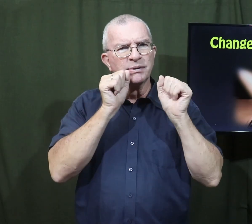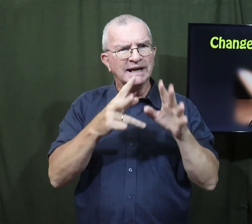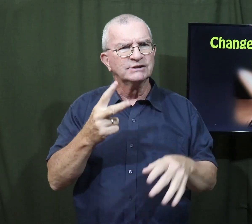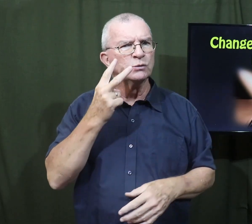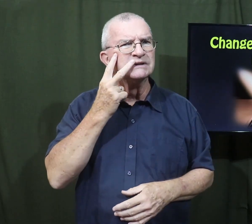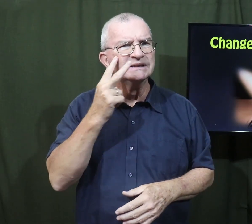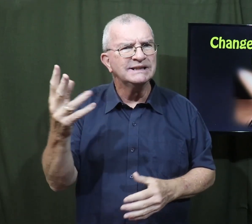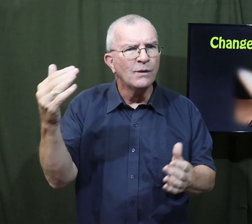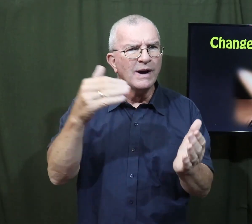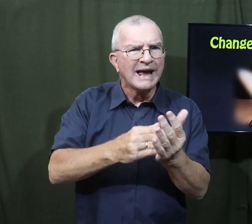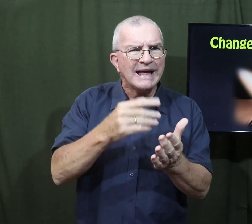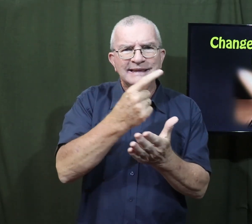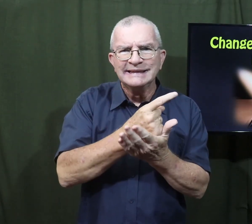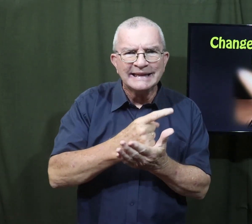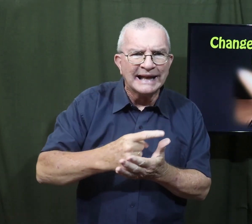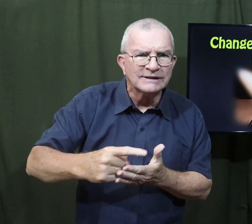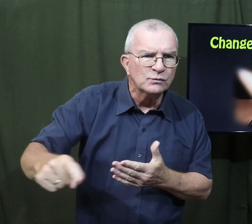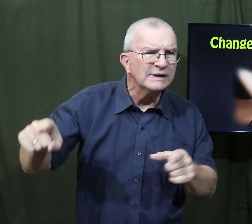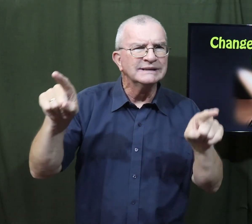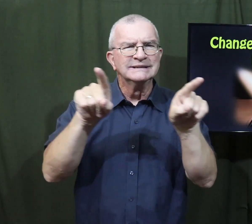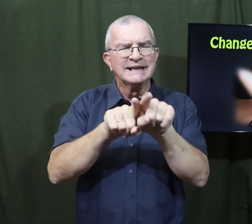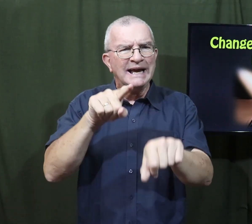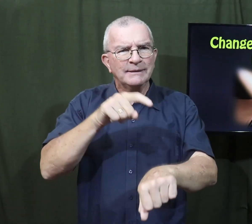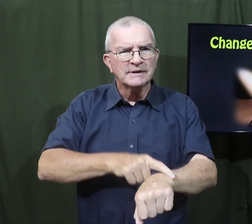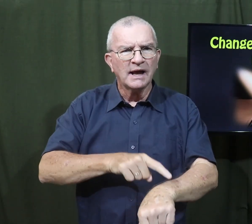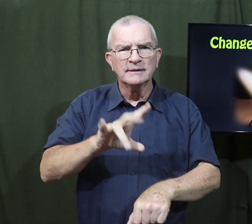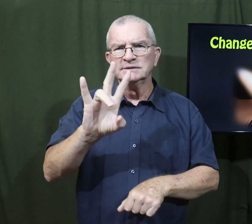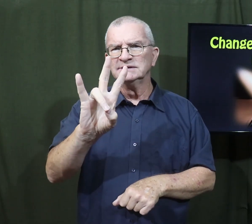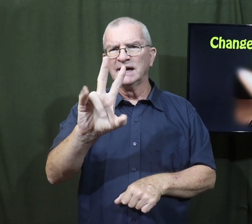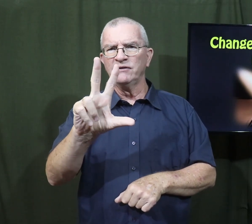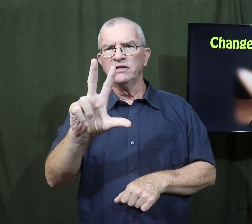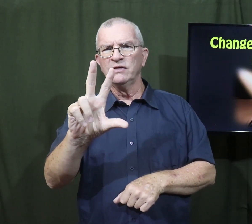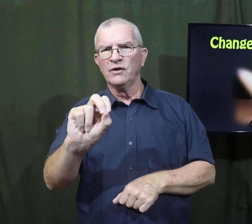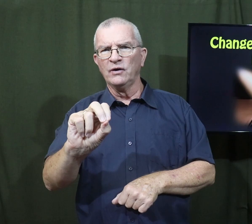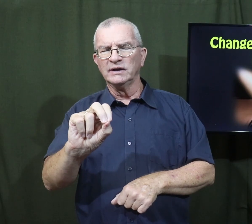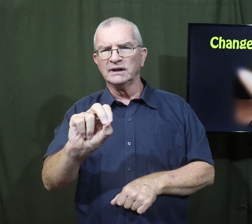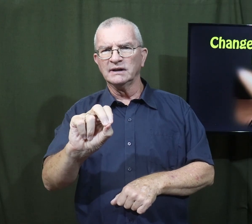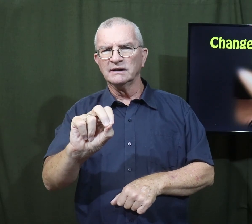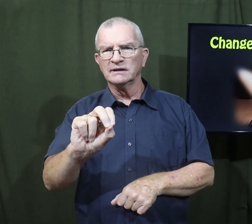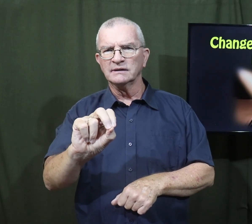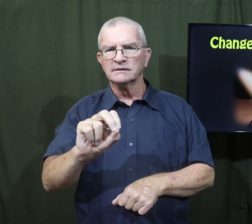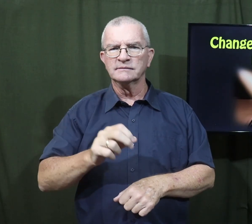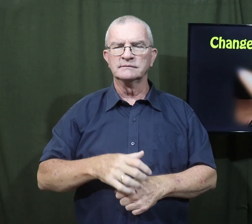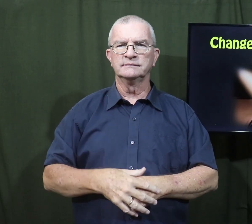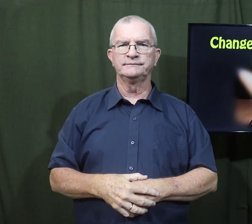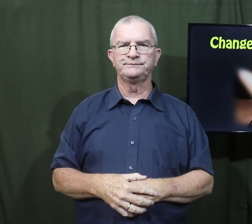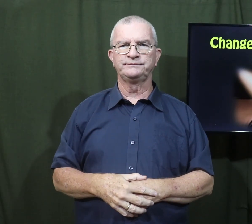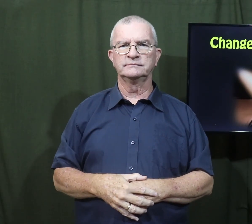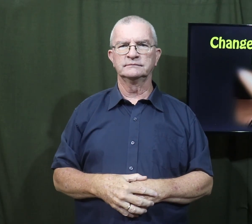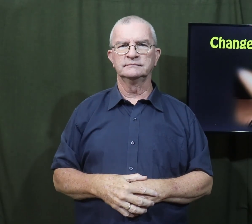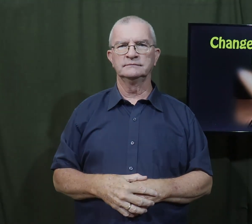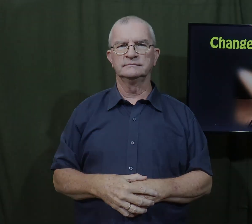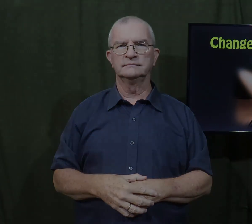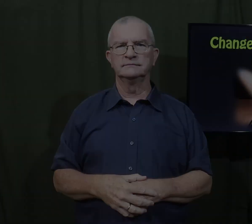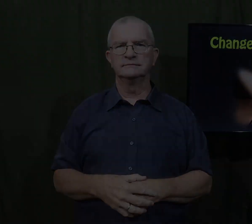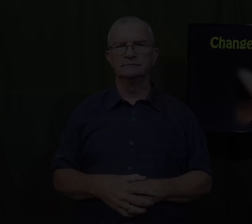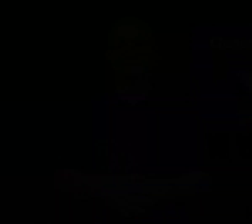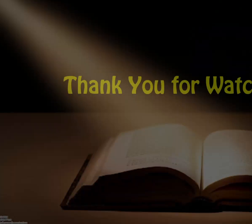God bless you. We'll see you again next week, same time, 7:30.